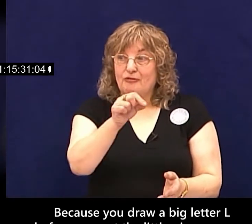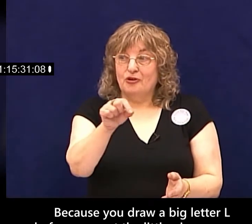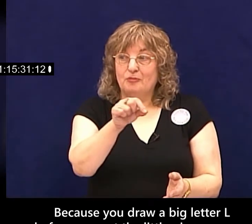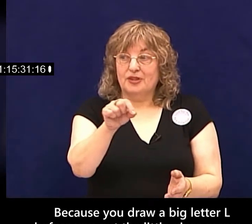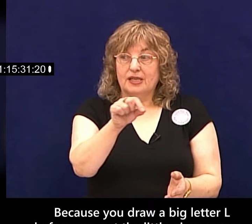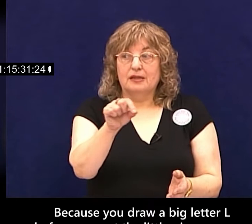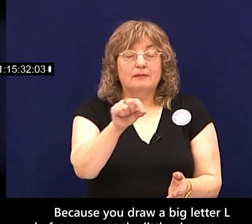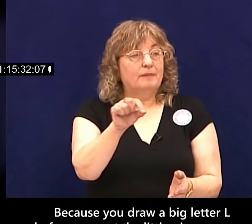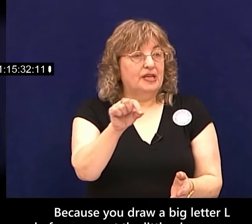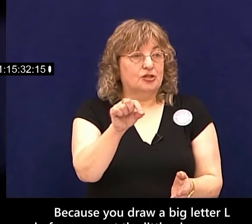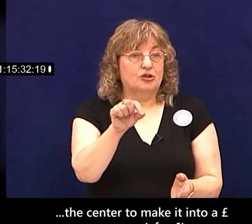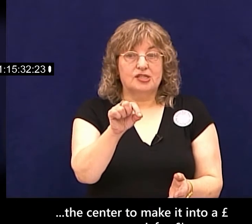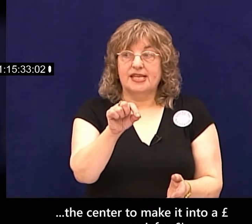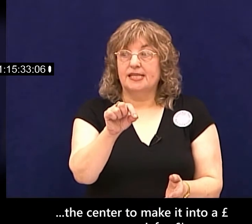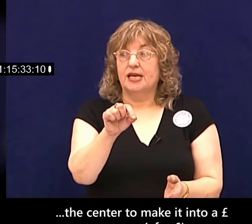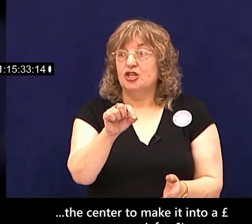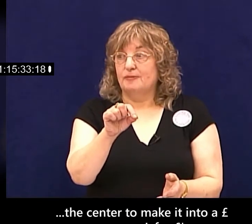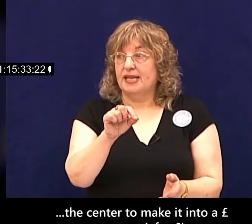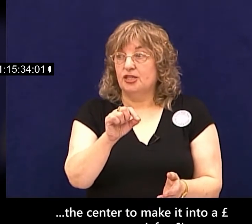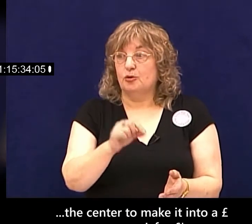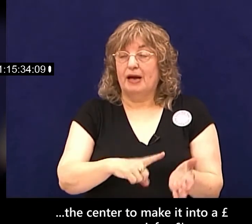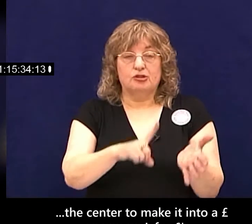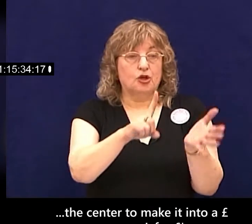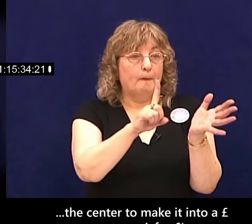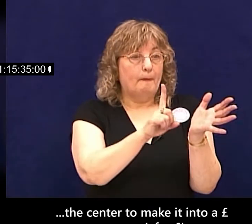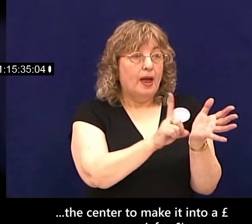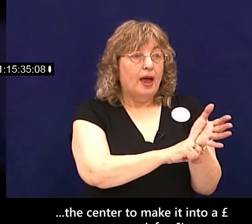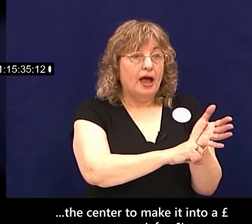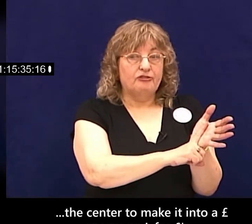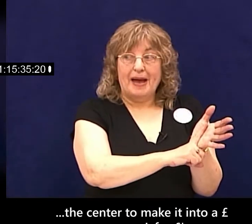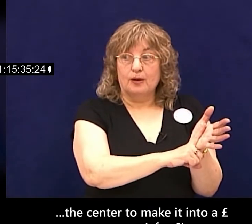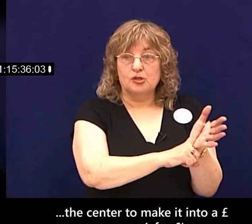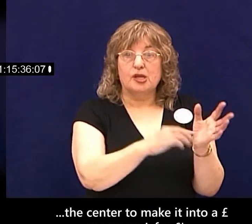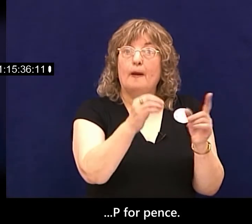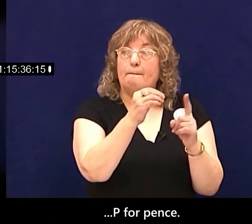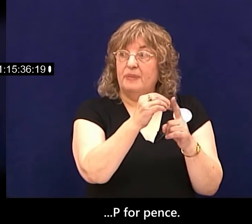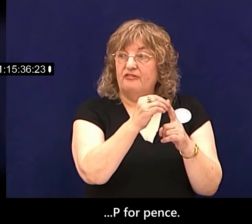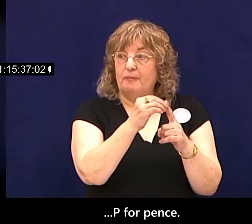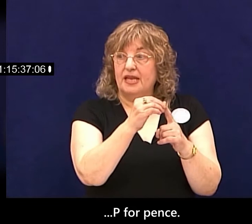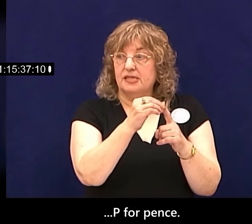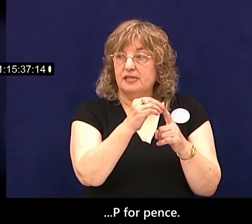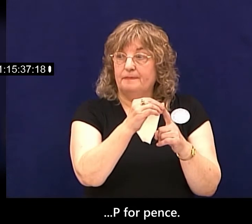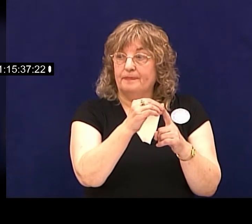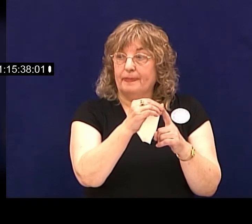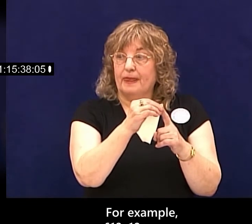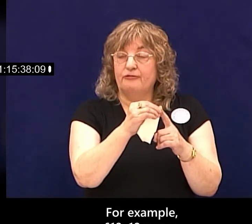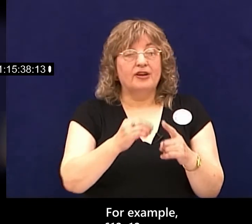you put the little piece across the centre to make it into a pound. So you go L for pounds, P for pence. For